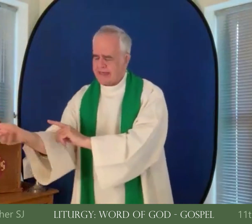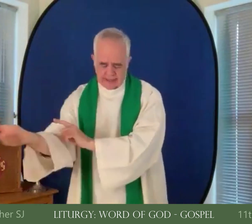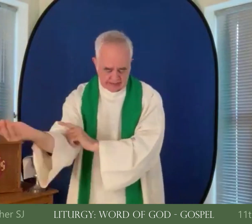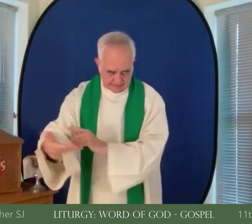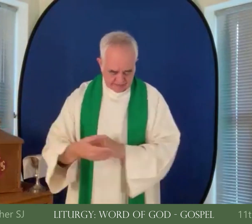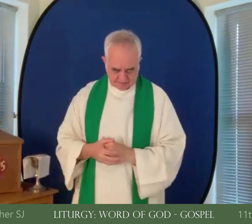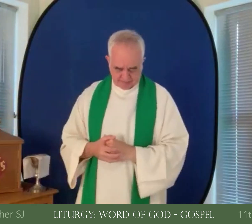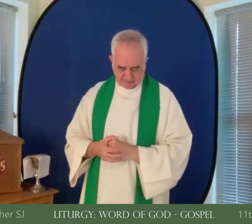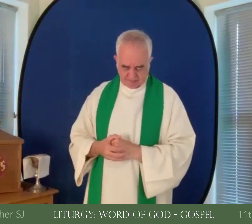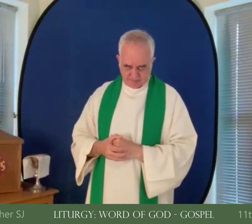harvesting."